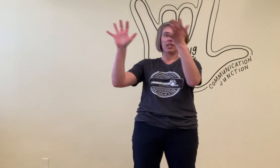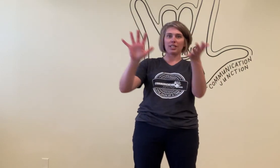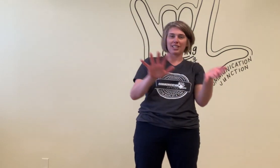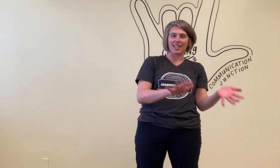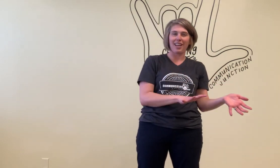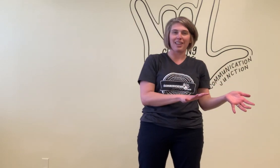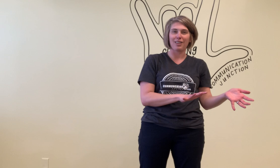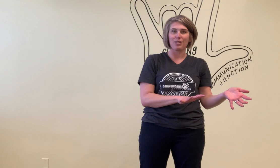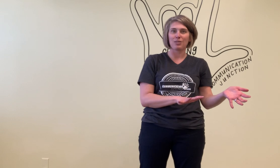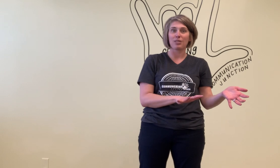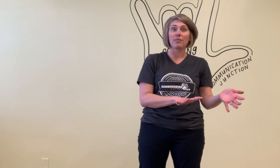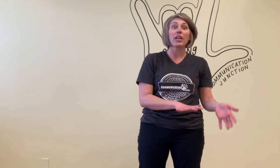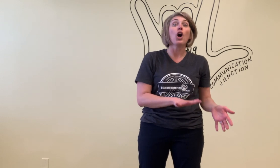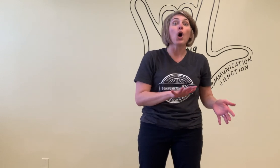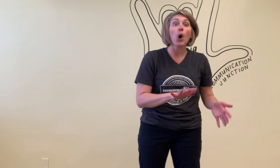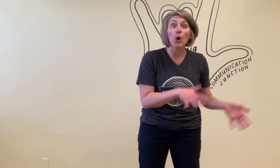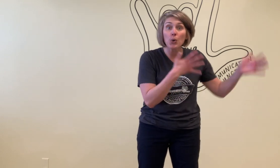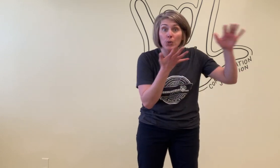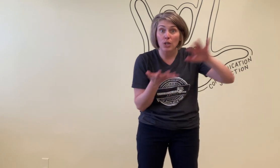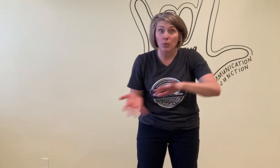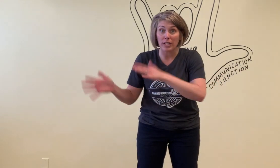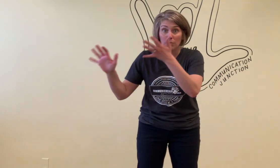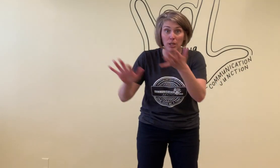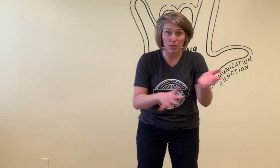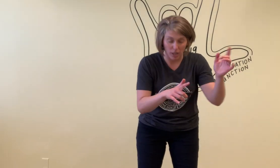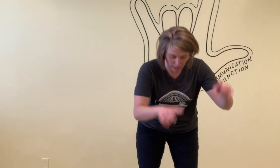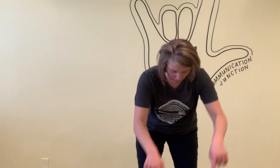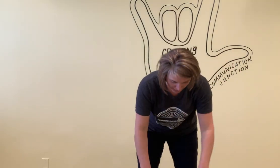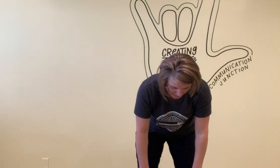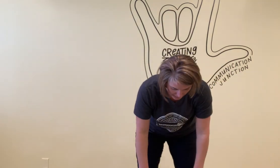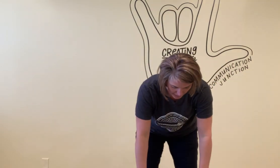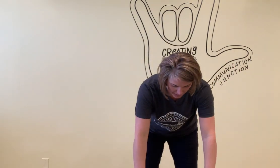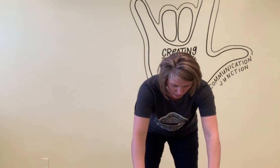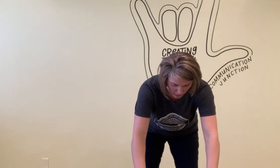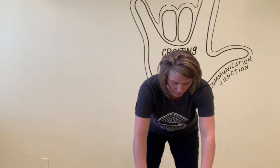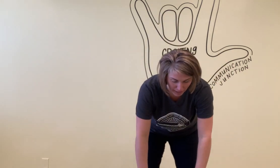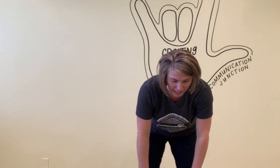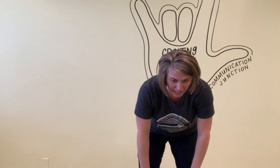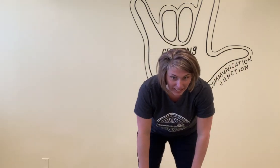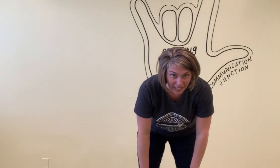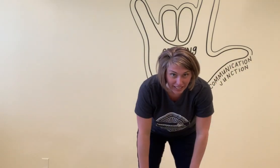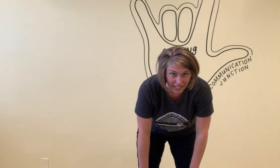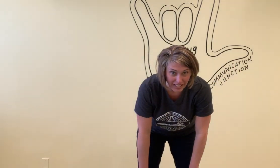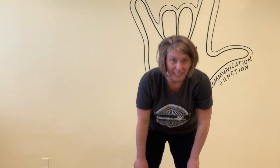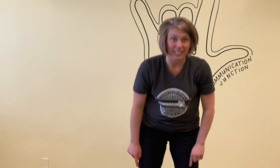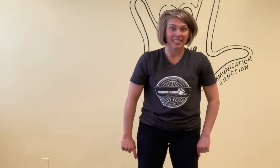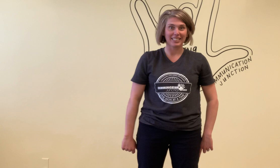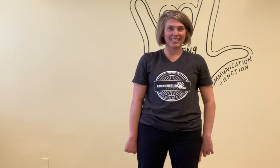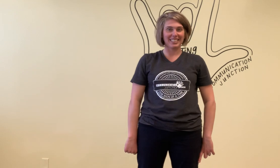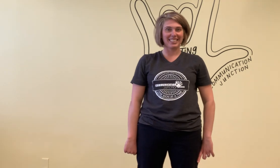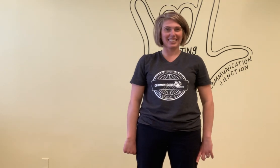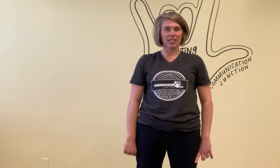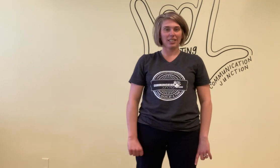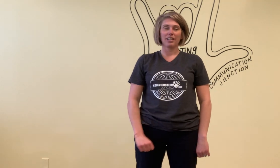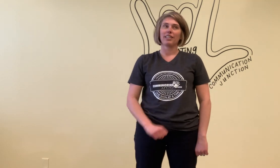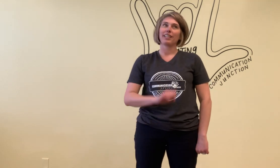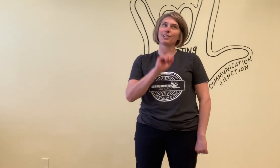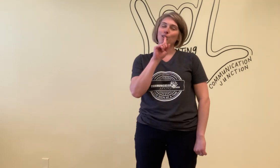whooshing sound. Oh, the wind blows on my knees. Let's do